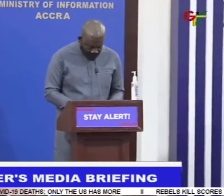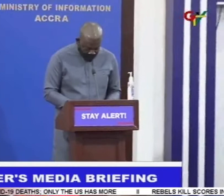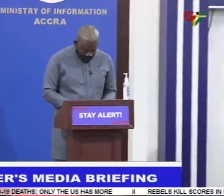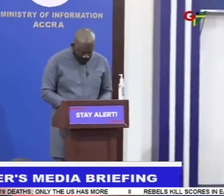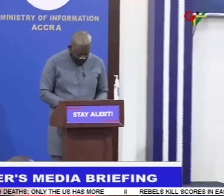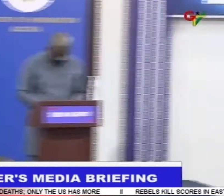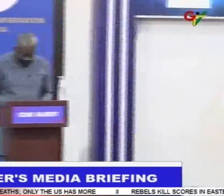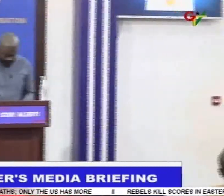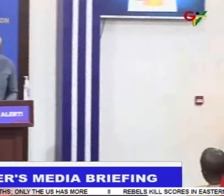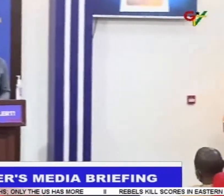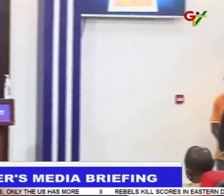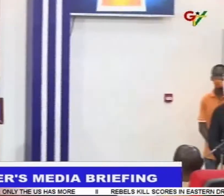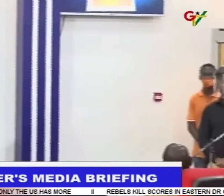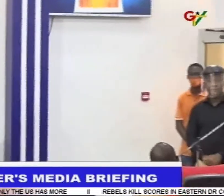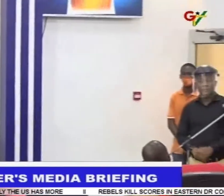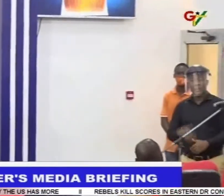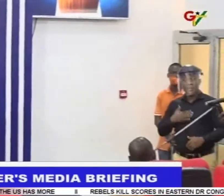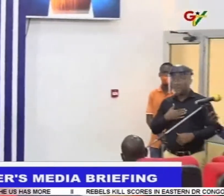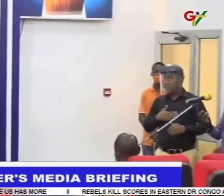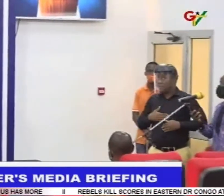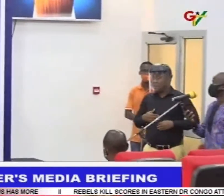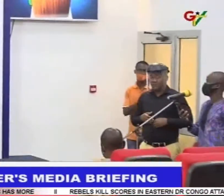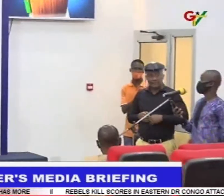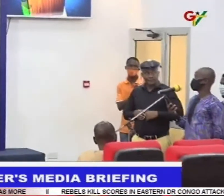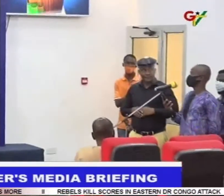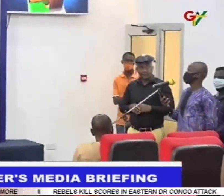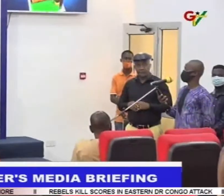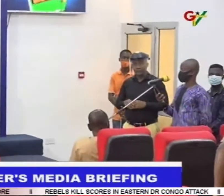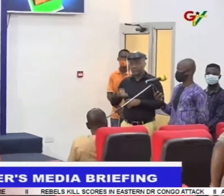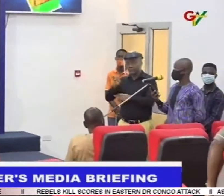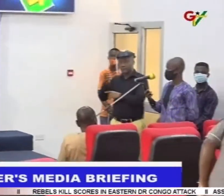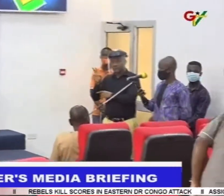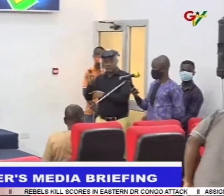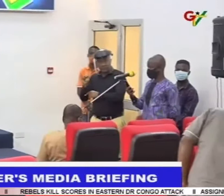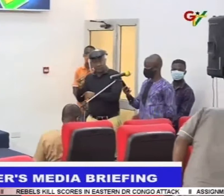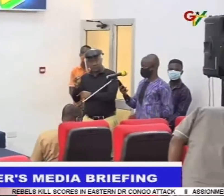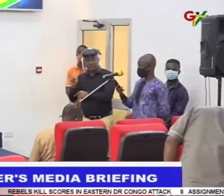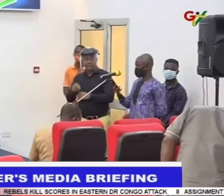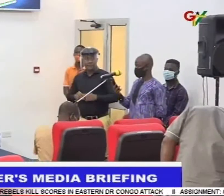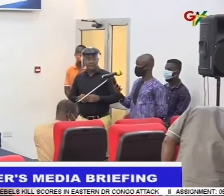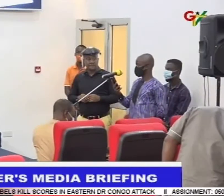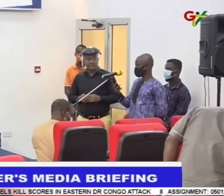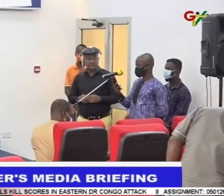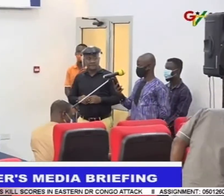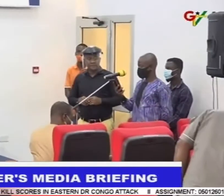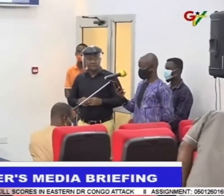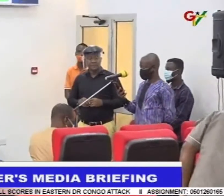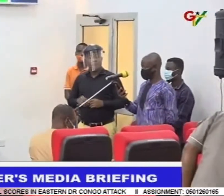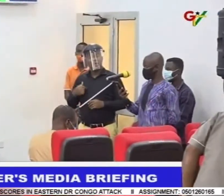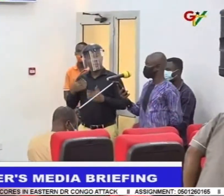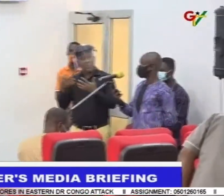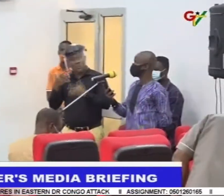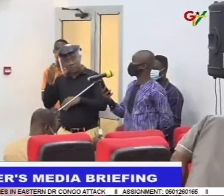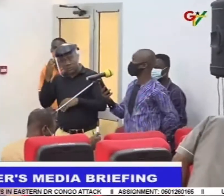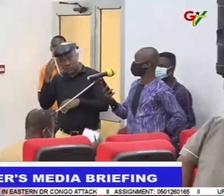Um, Honorable? Yes, sir. Can you explain? Can you introduce yourself to Yeah, my name is John Awuni. I represent Kesven. Hi, John. Yes, I just need some clarification